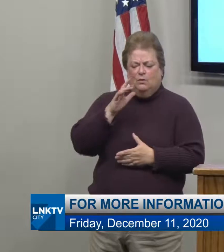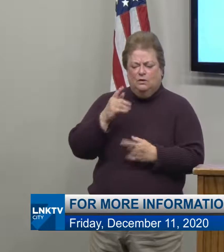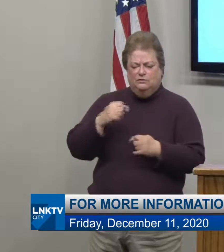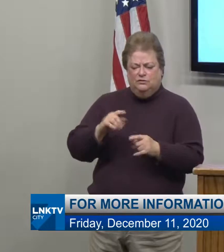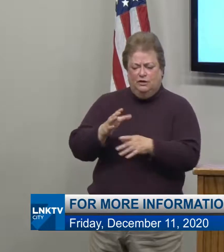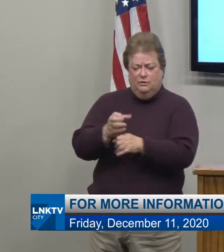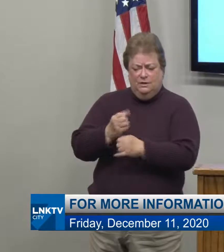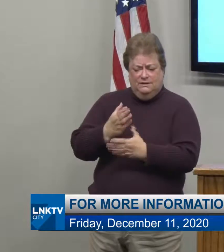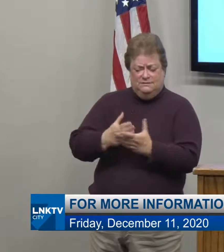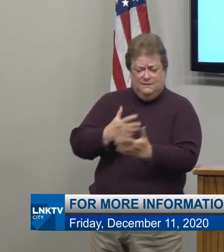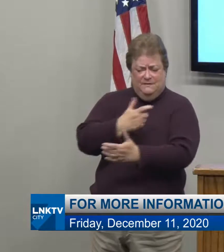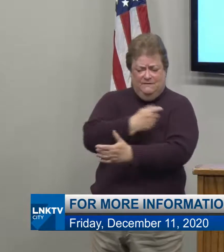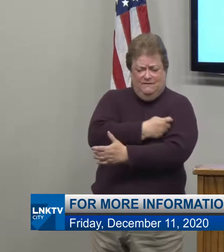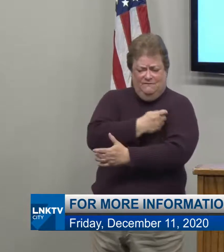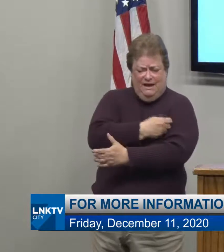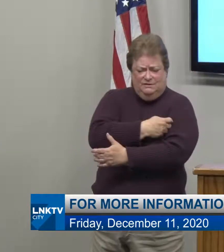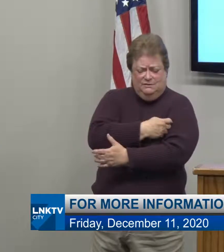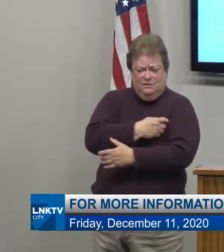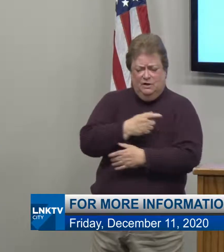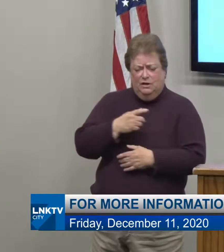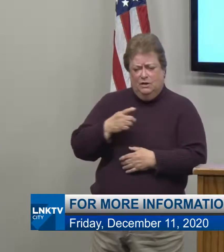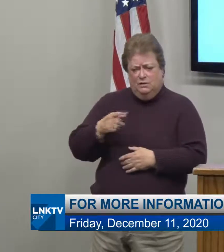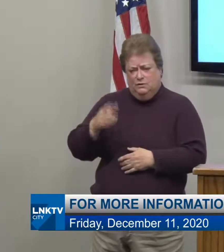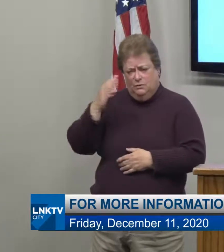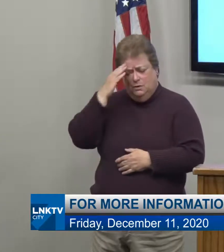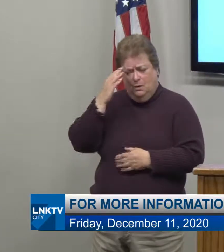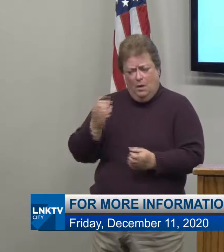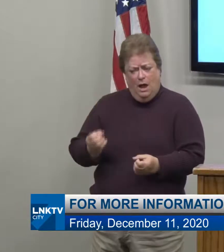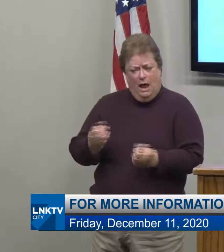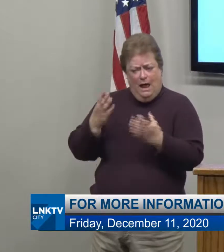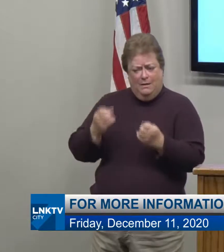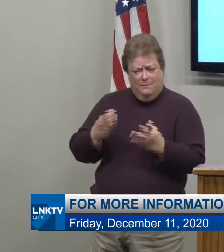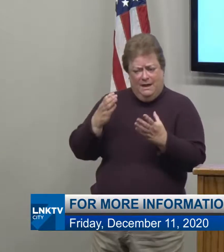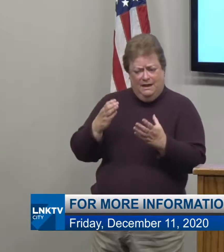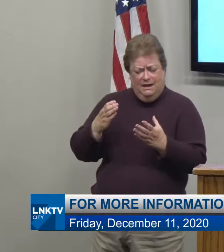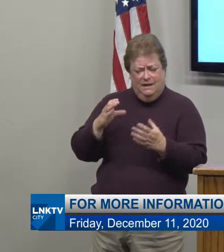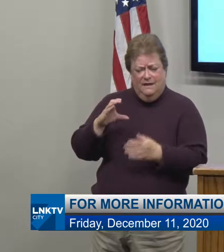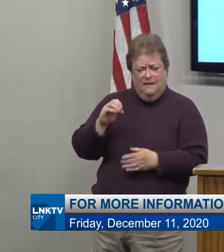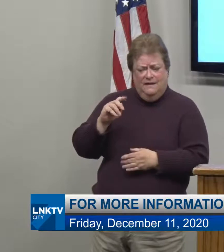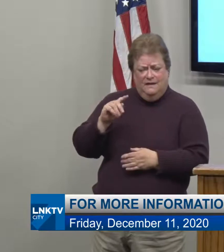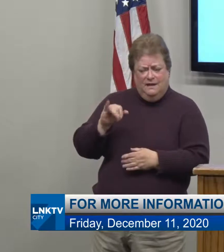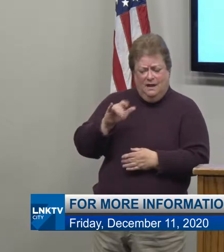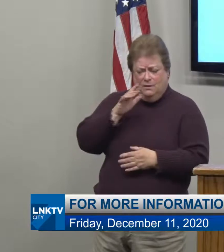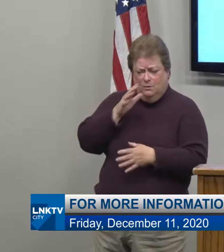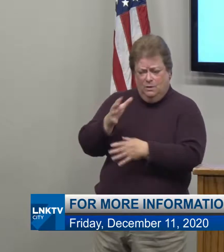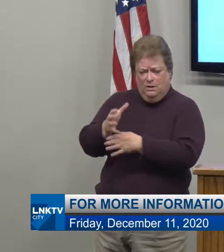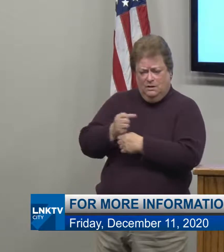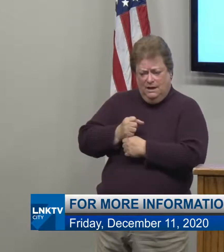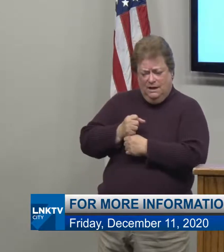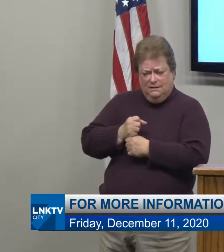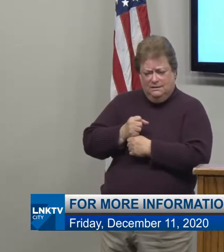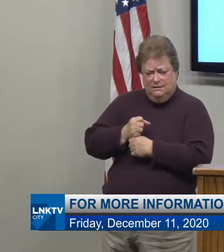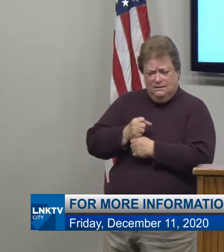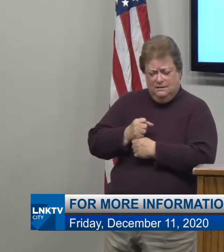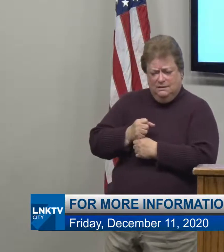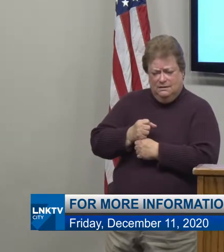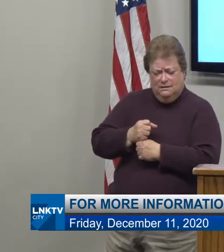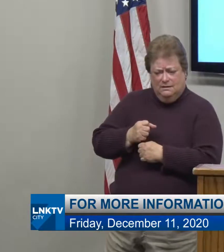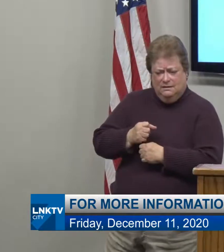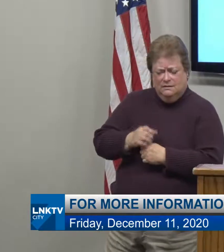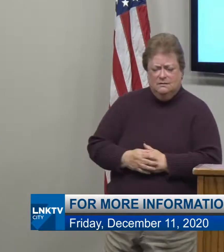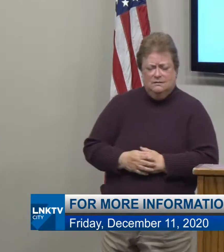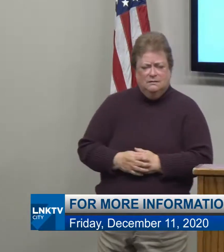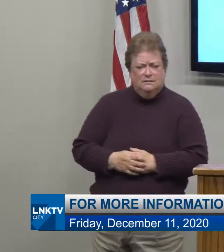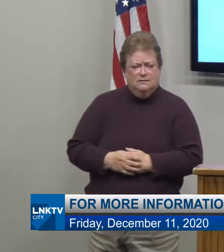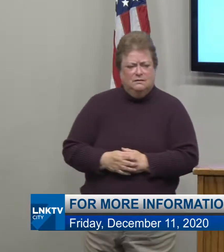vaccines. Do we know at what point or how many vaccines the county will need to start making them open to the public?